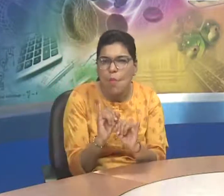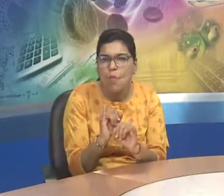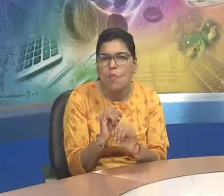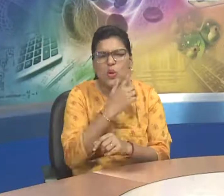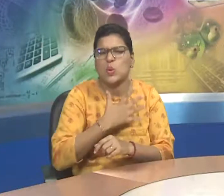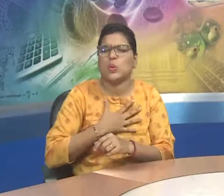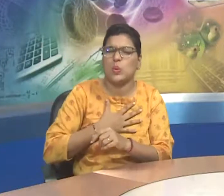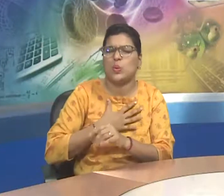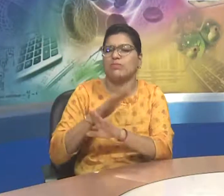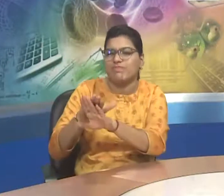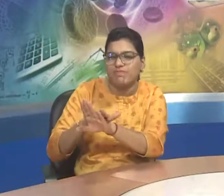led to